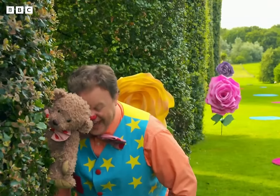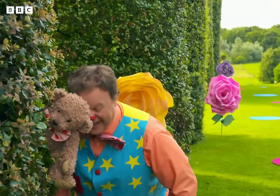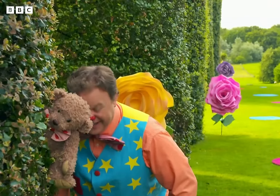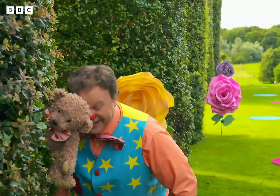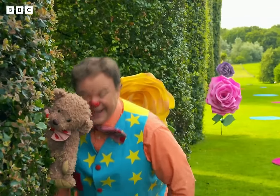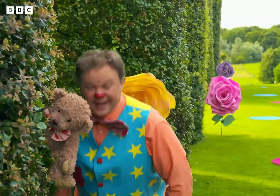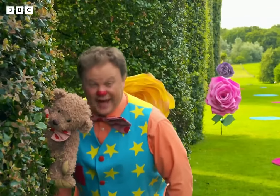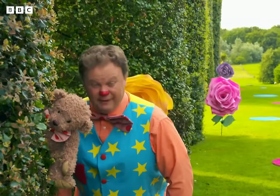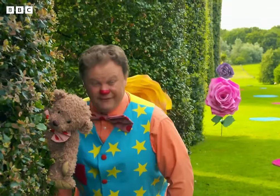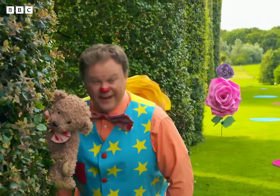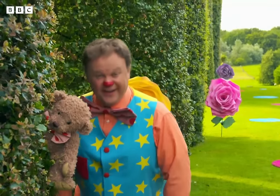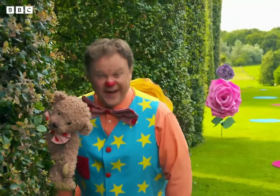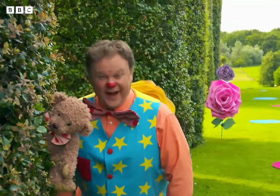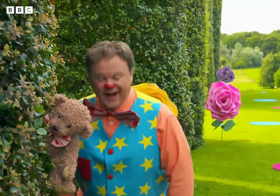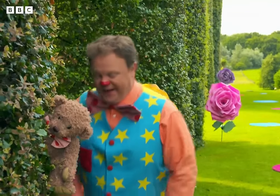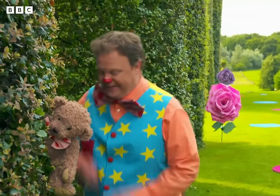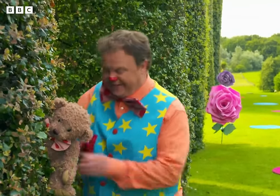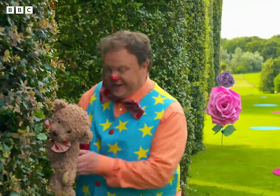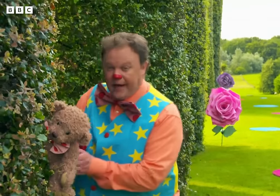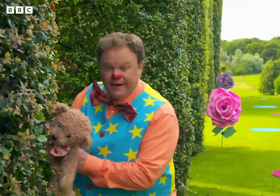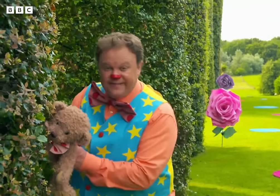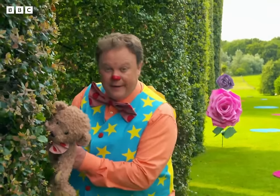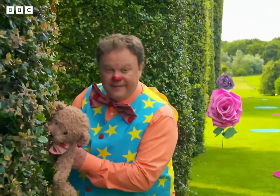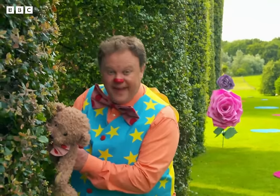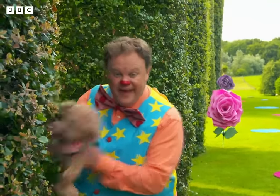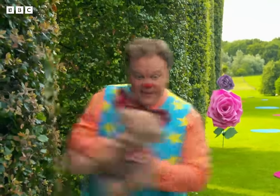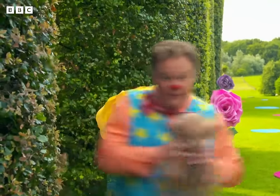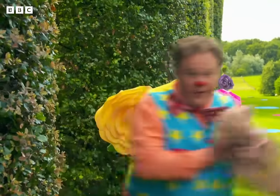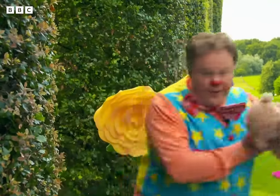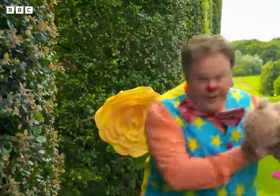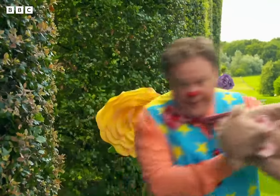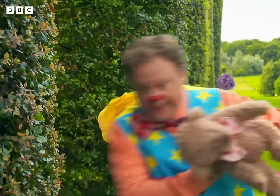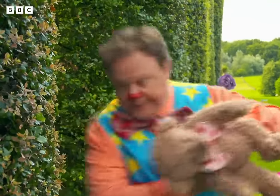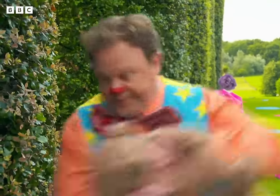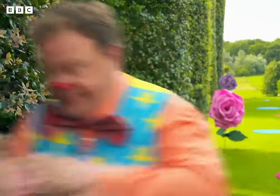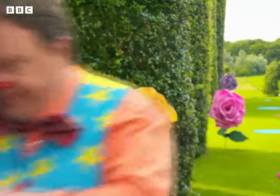1, 3, 5, Tuesday, 9, 10. Coming ready or not? Come on, Tumble Ted. Woohoo!